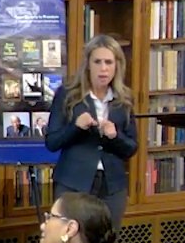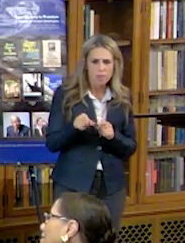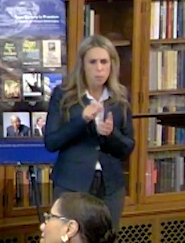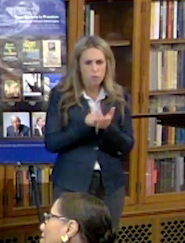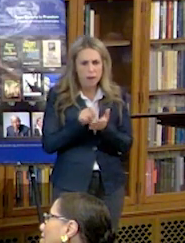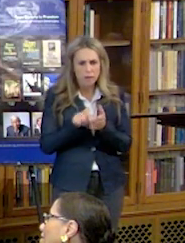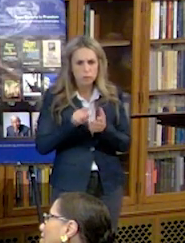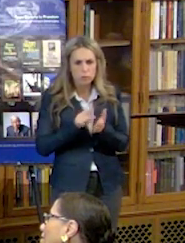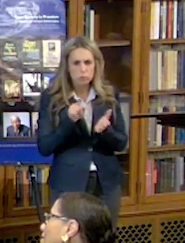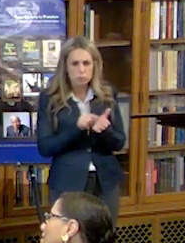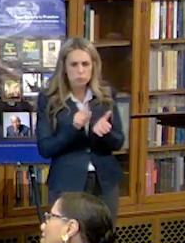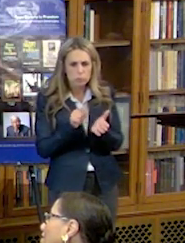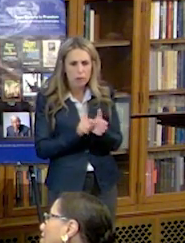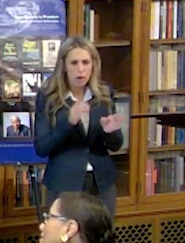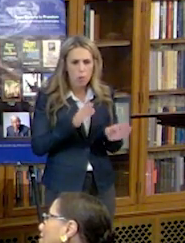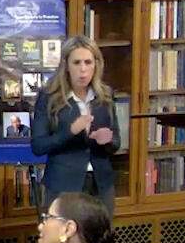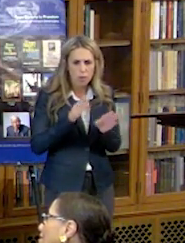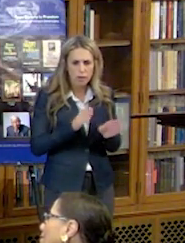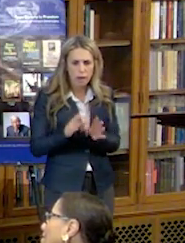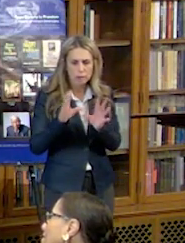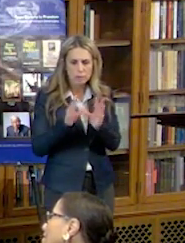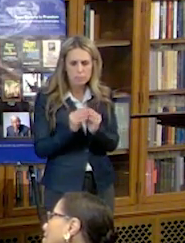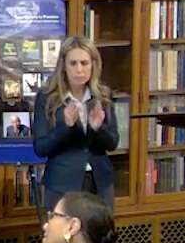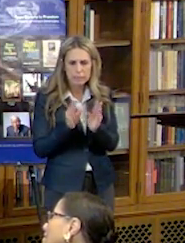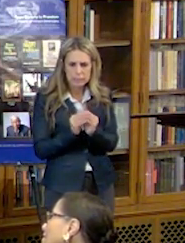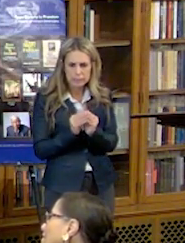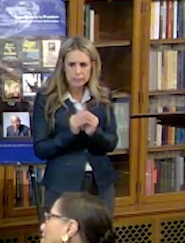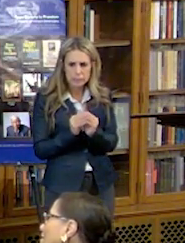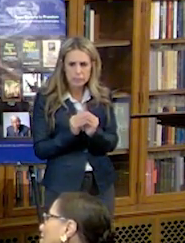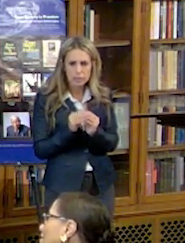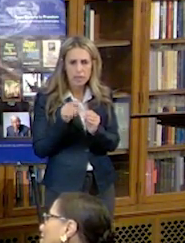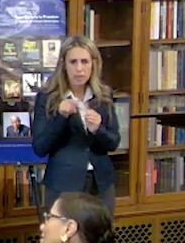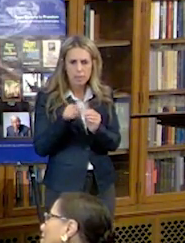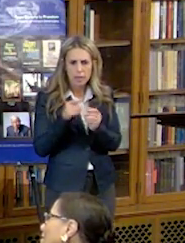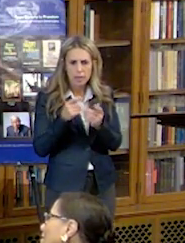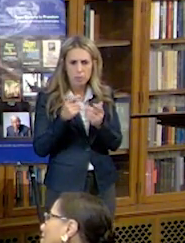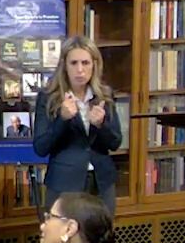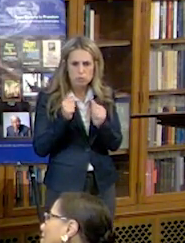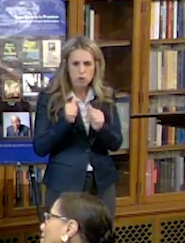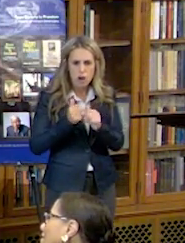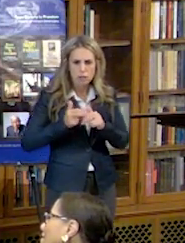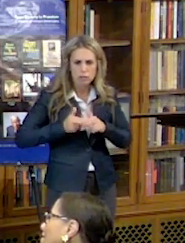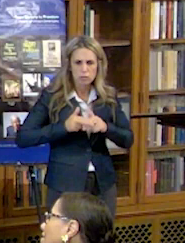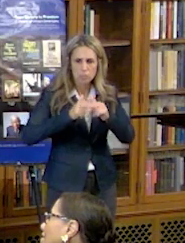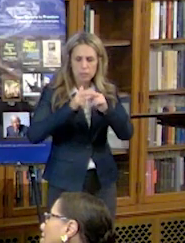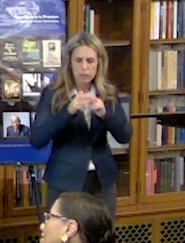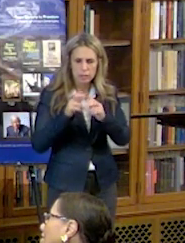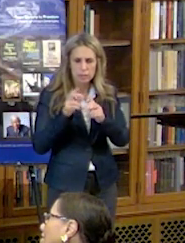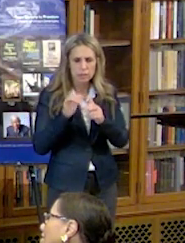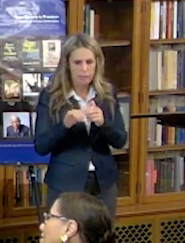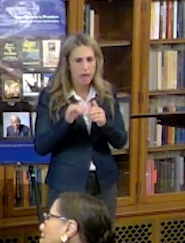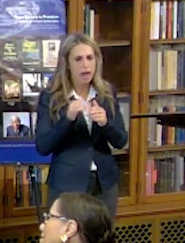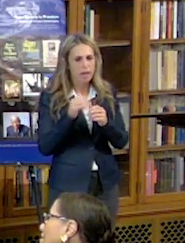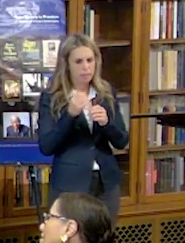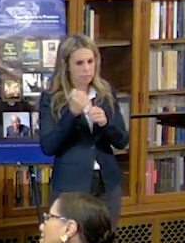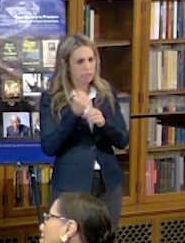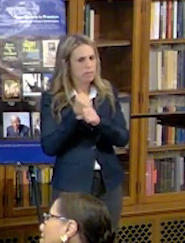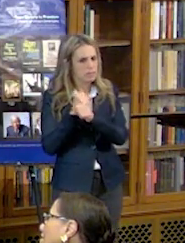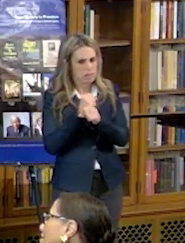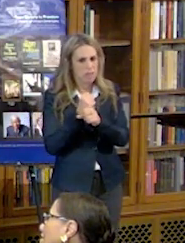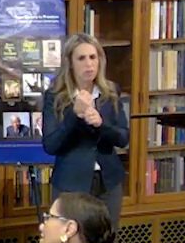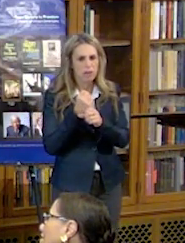newspapers organizing meetings actually scaffolding the Abolitionist Movement in the United States and Great